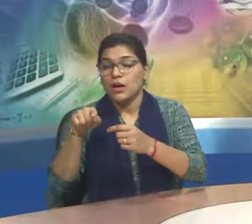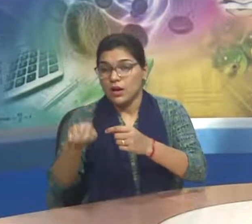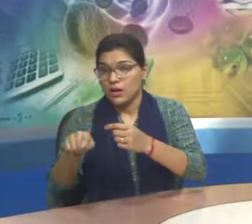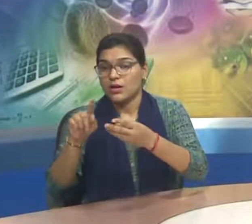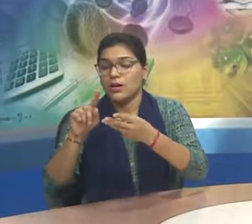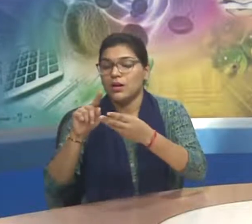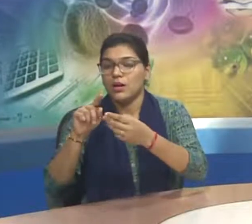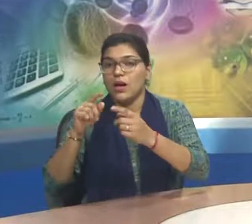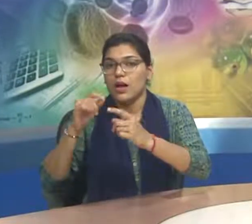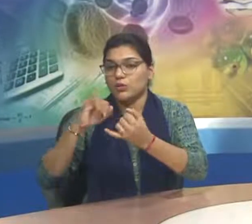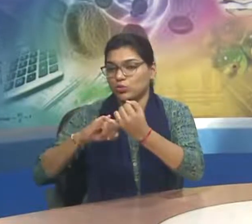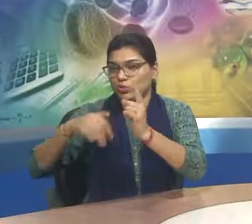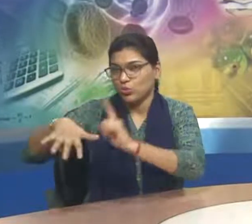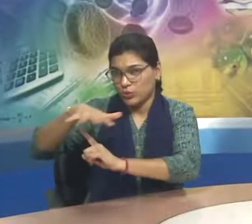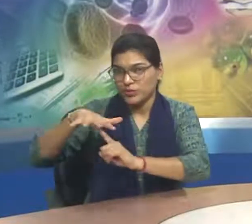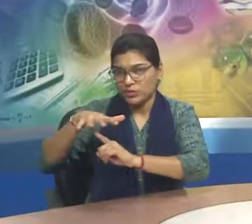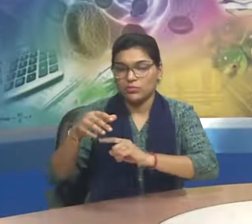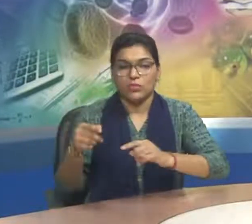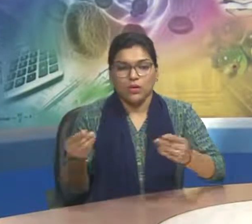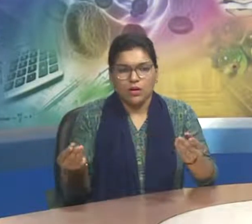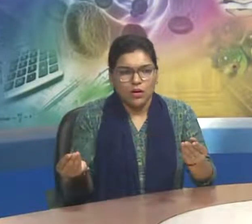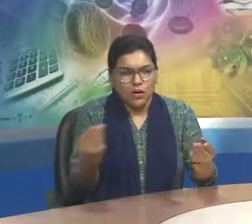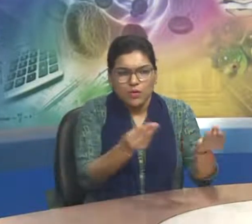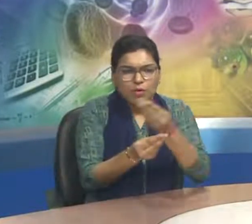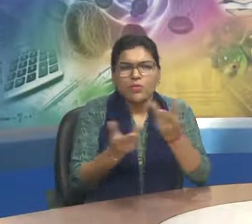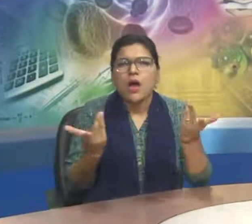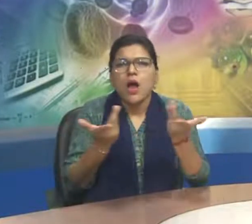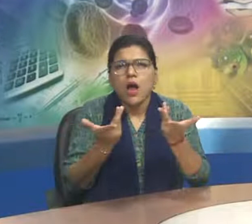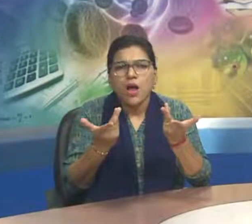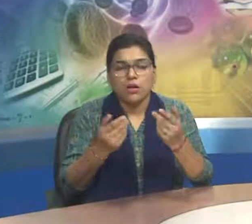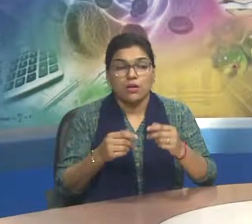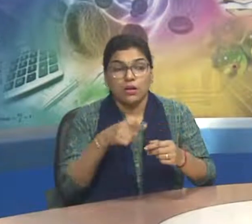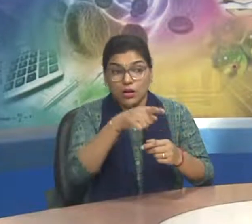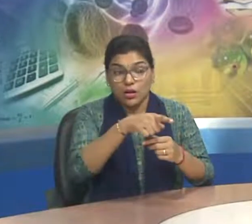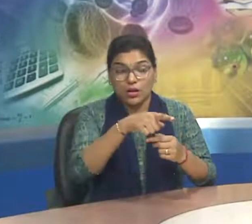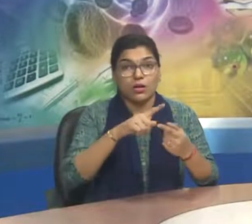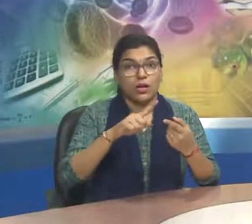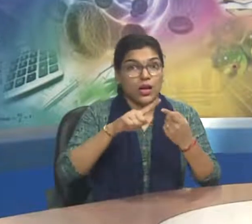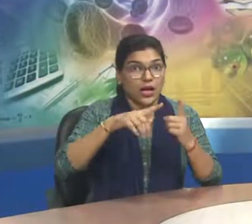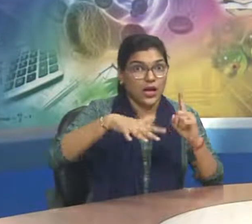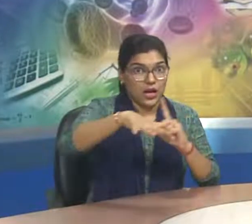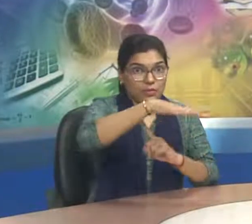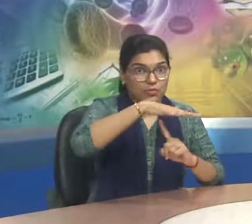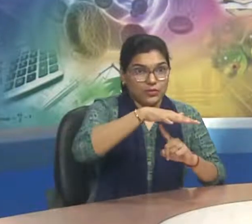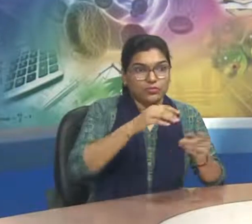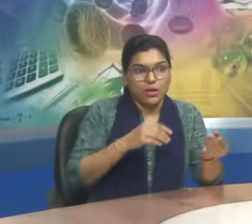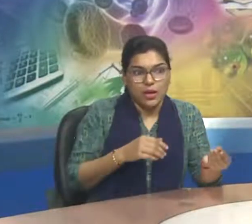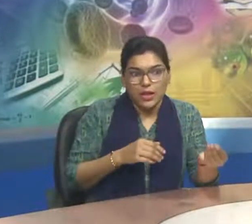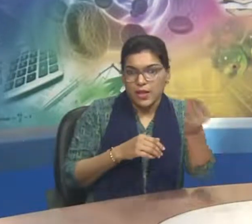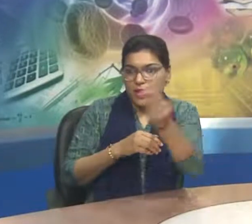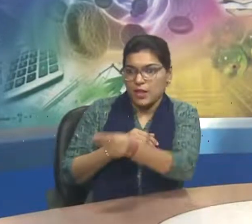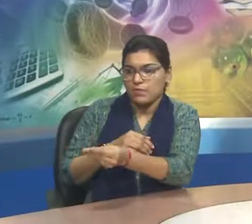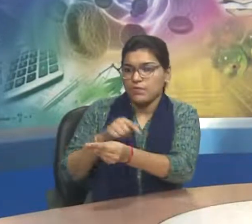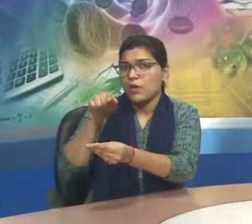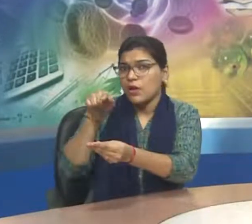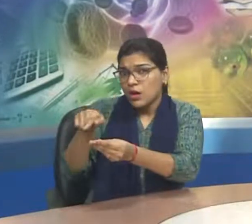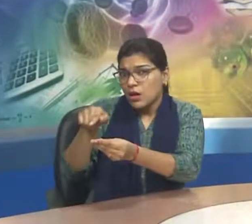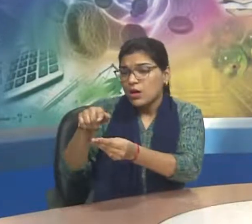we human beings also from the society, they have also affected the environment.